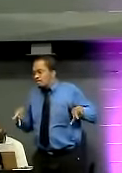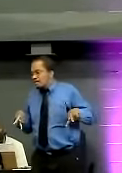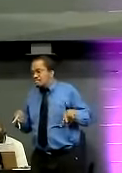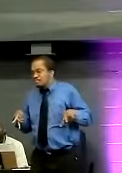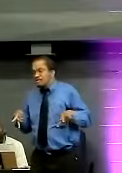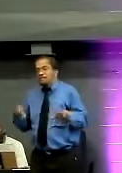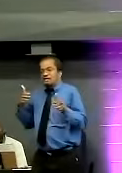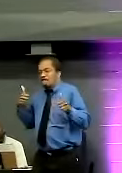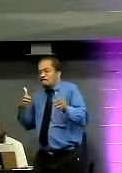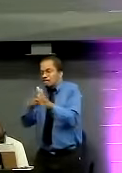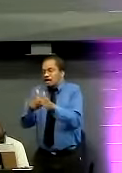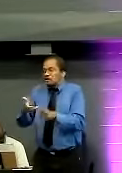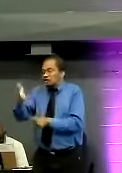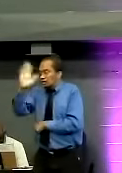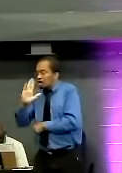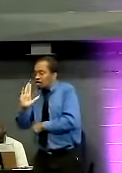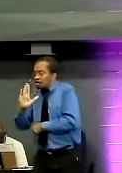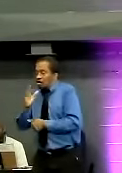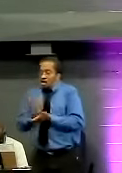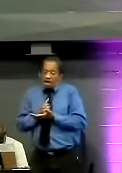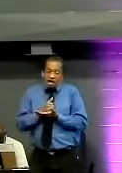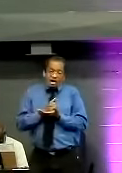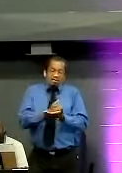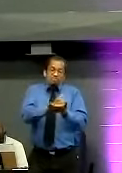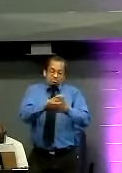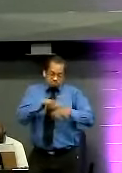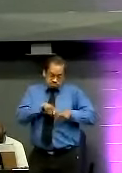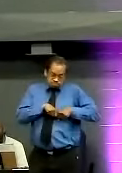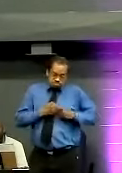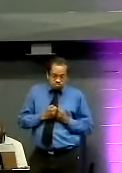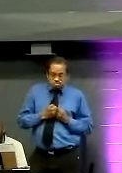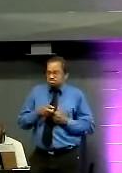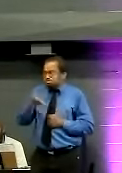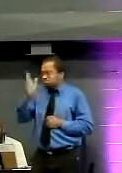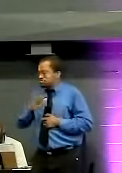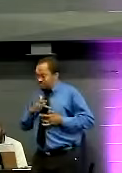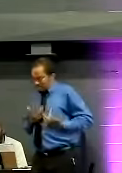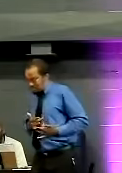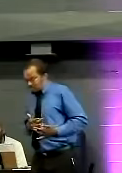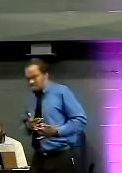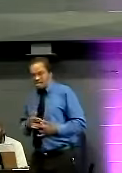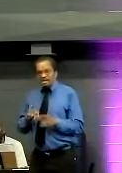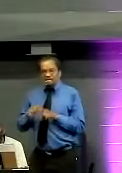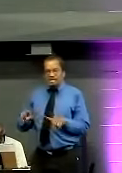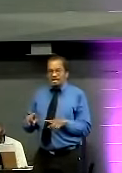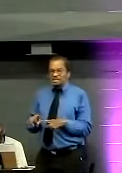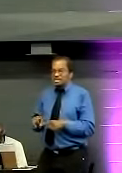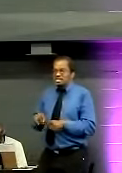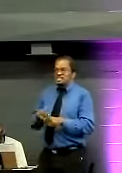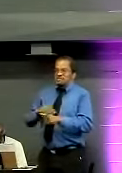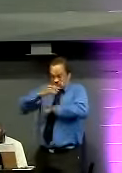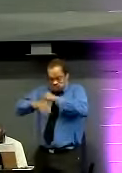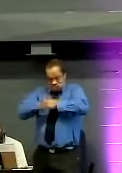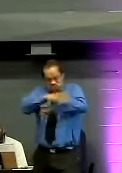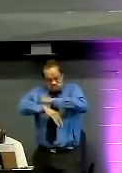follow God. They kept breaking God's heart. So God sent God's self wrapped in flesh for